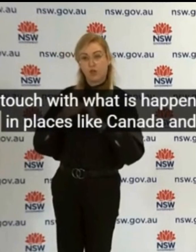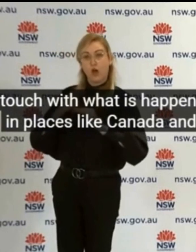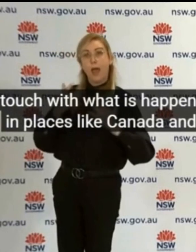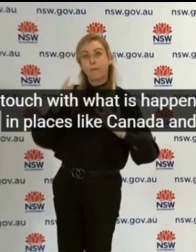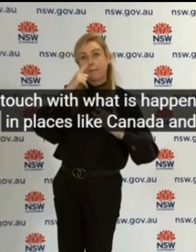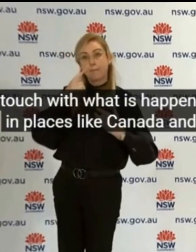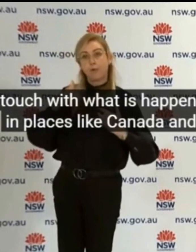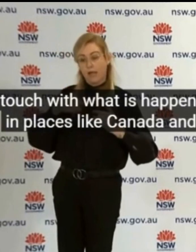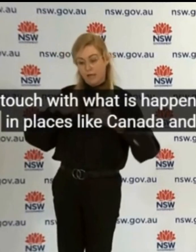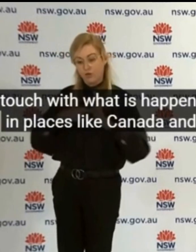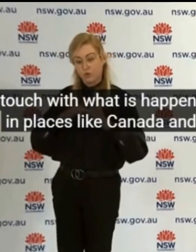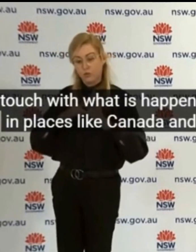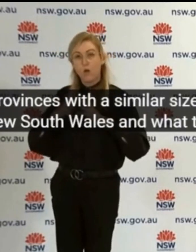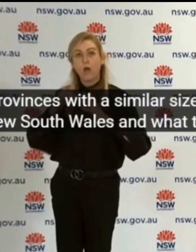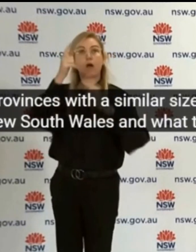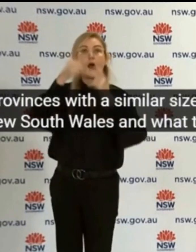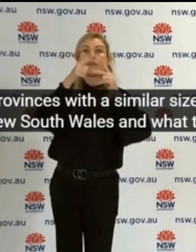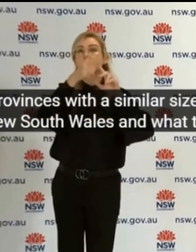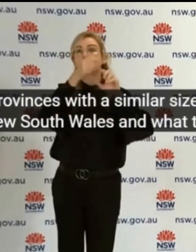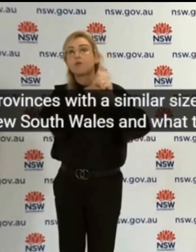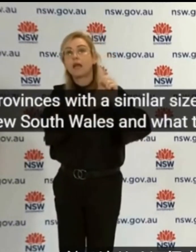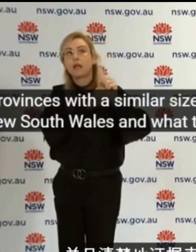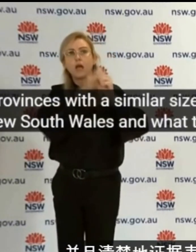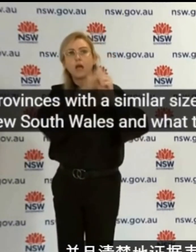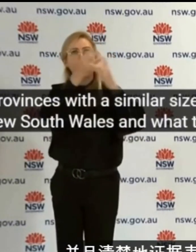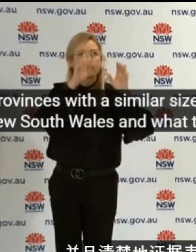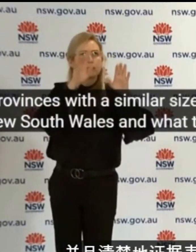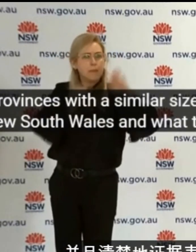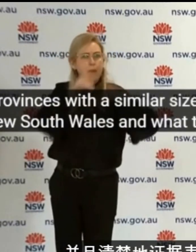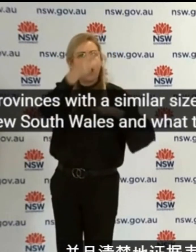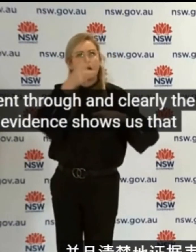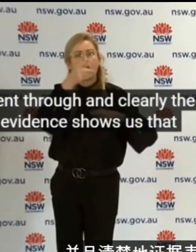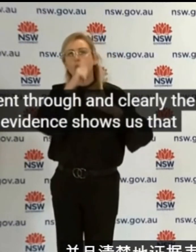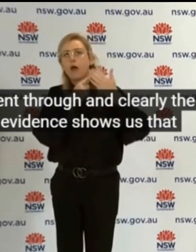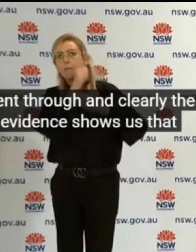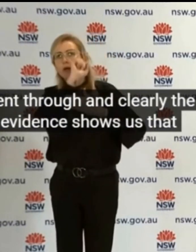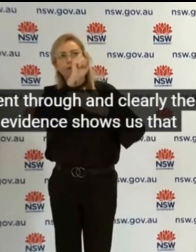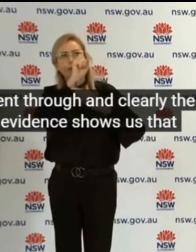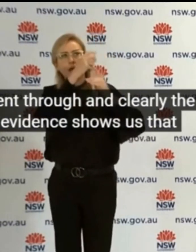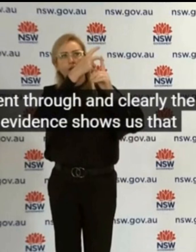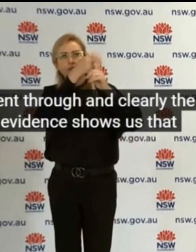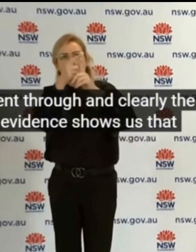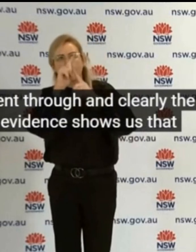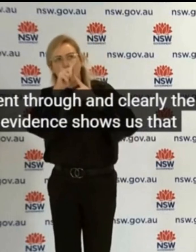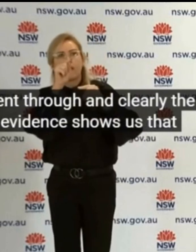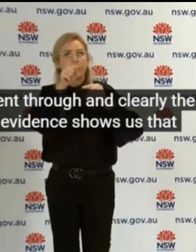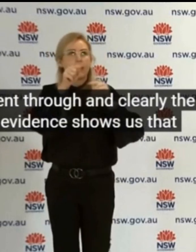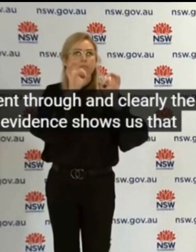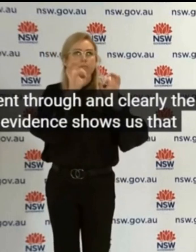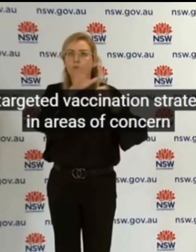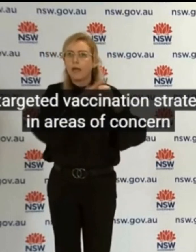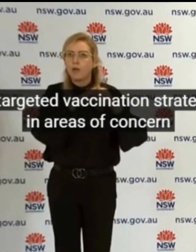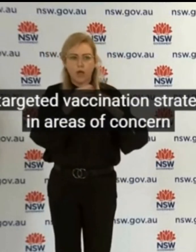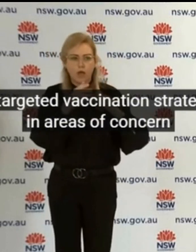they went through. And clearly the evidence shows us that a targeted vaccination strategy in areas of concern has a massive impact